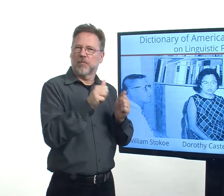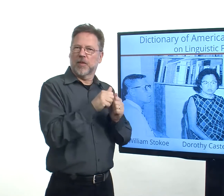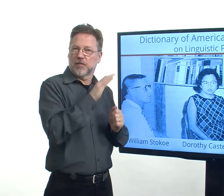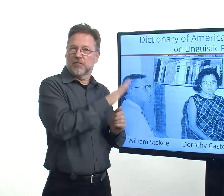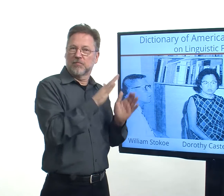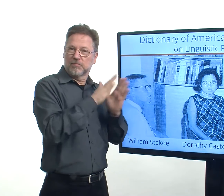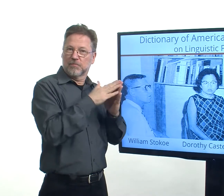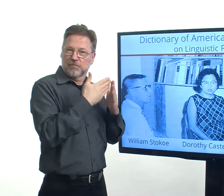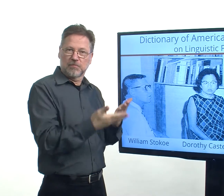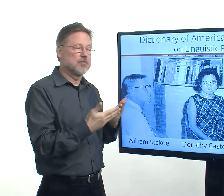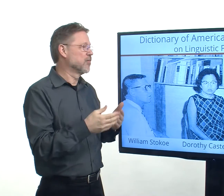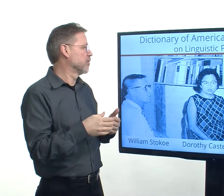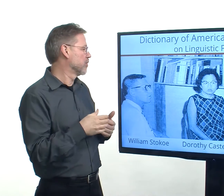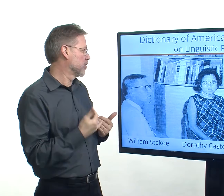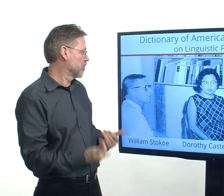dictionary.